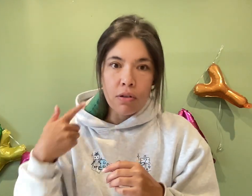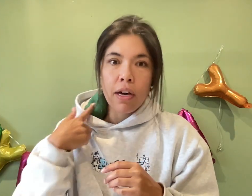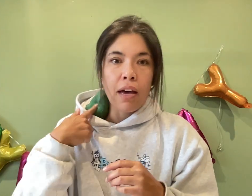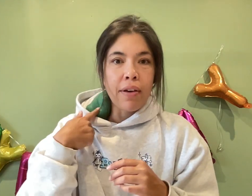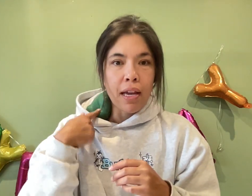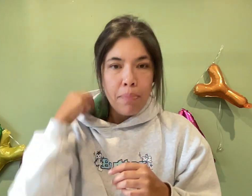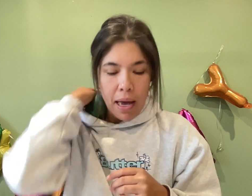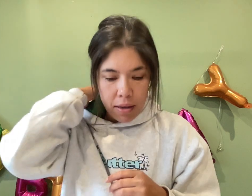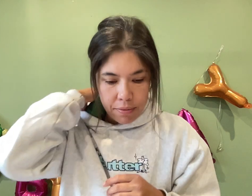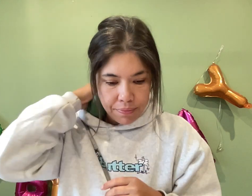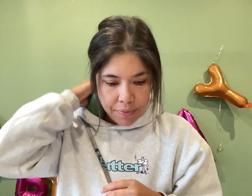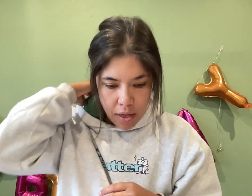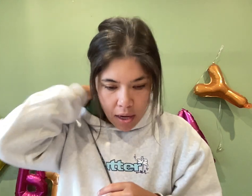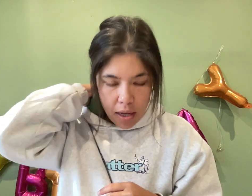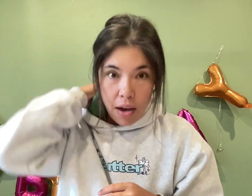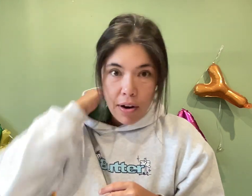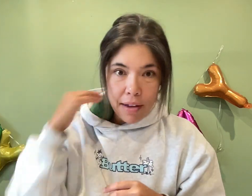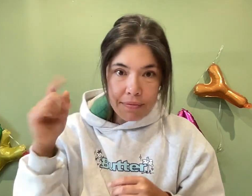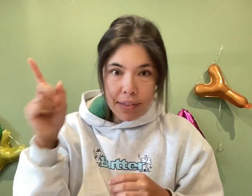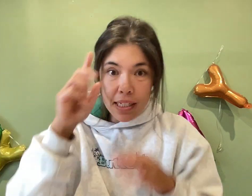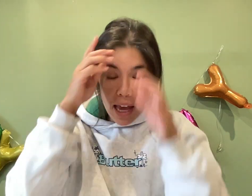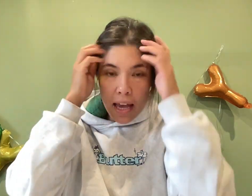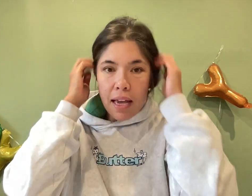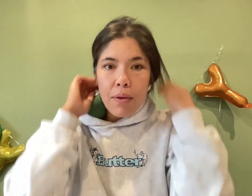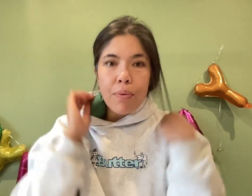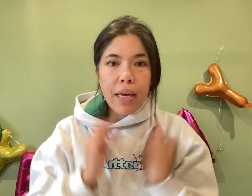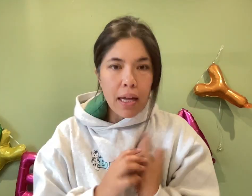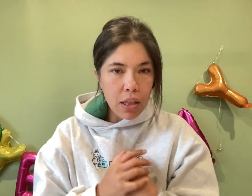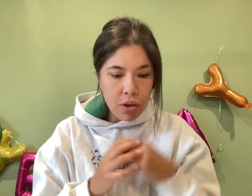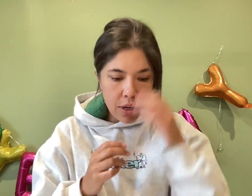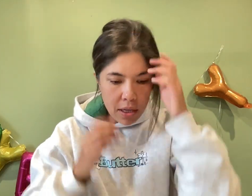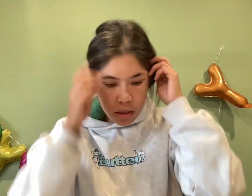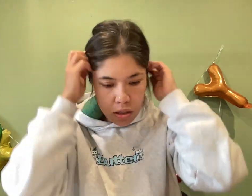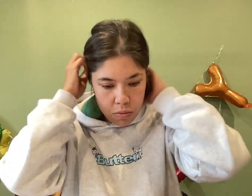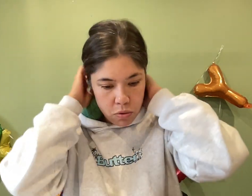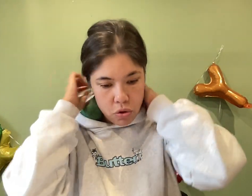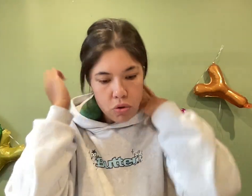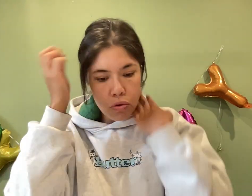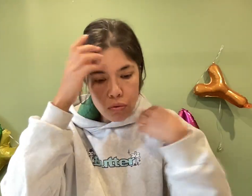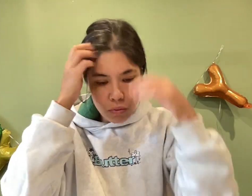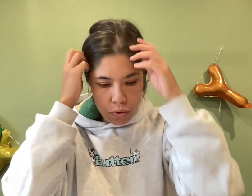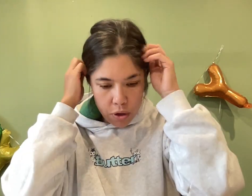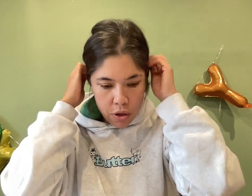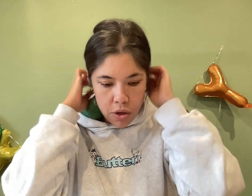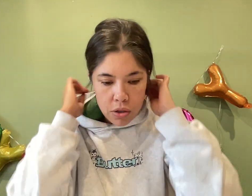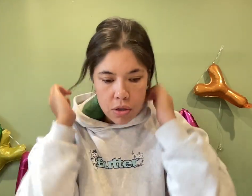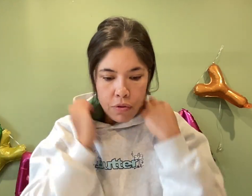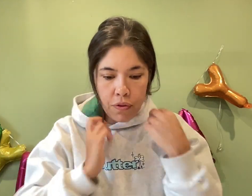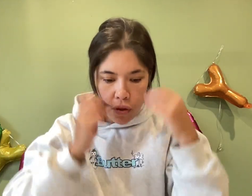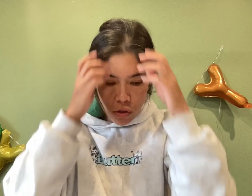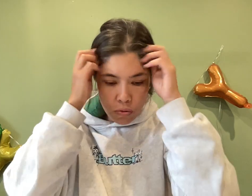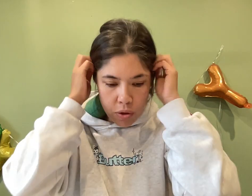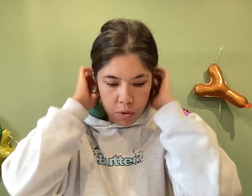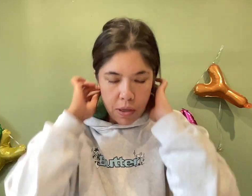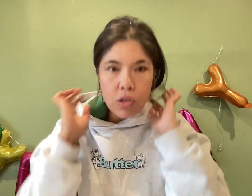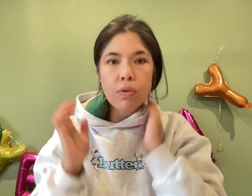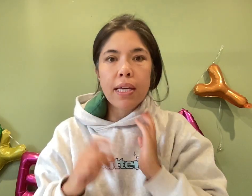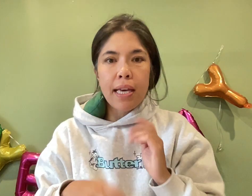I have a heat pack. All right, today we are learning some new words. The first word we're doing